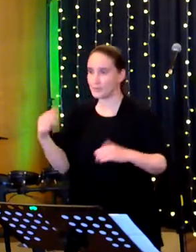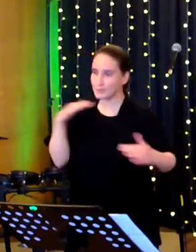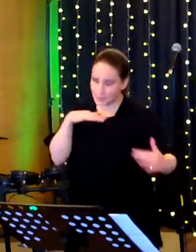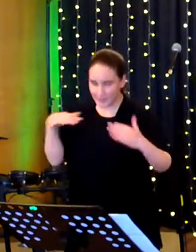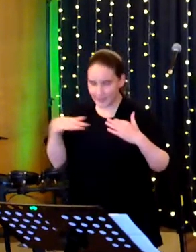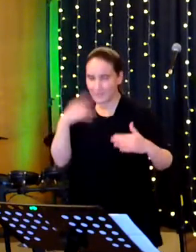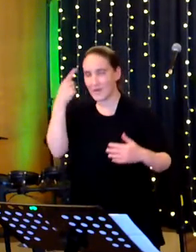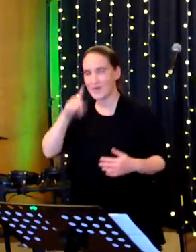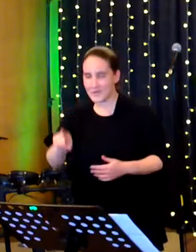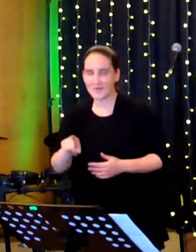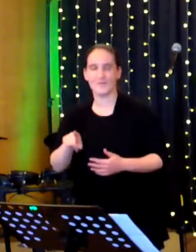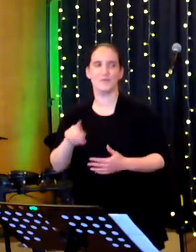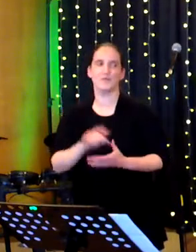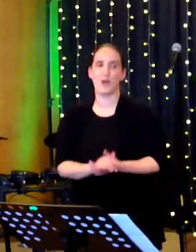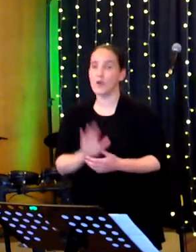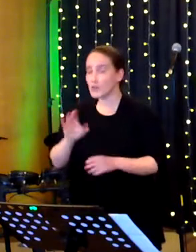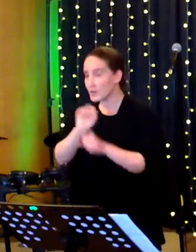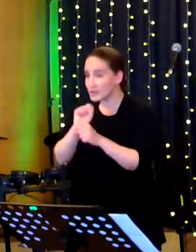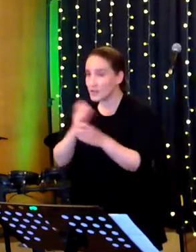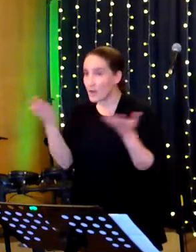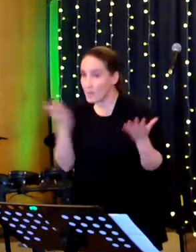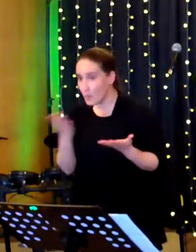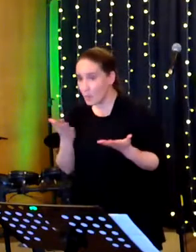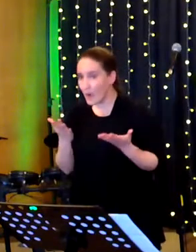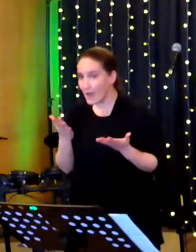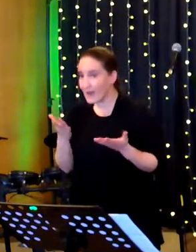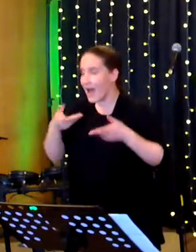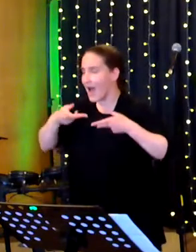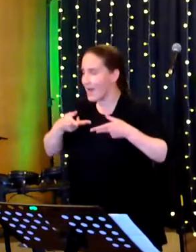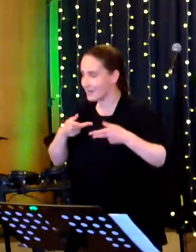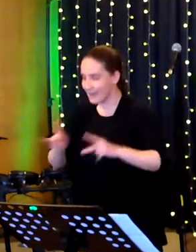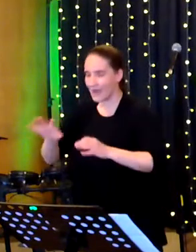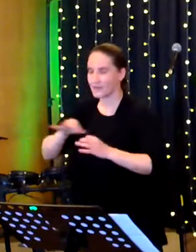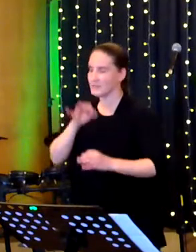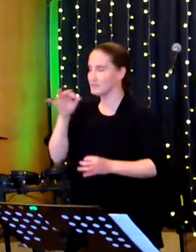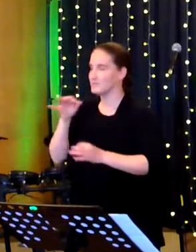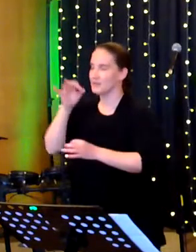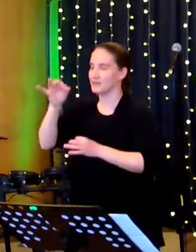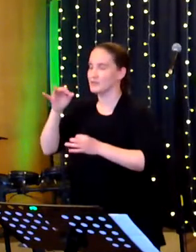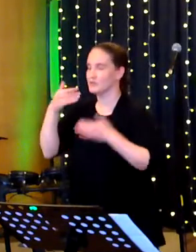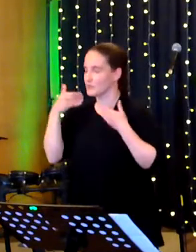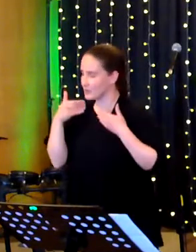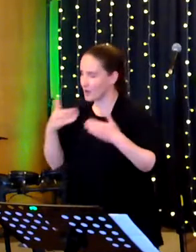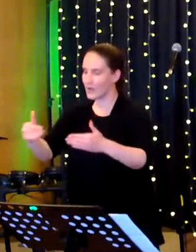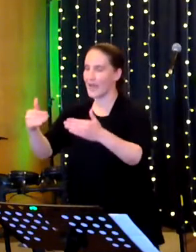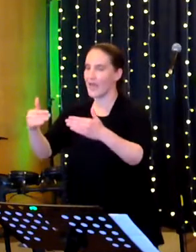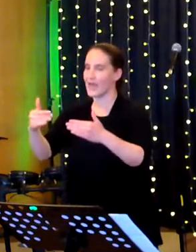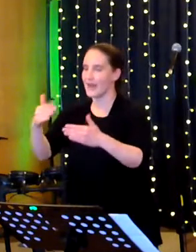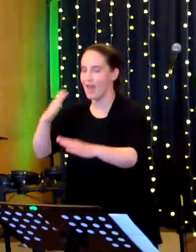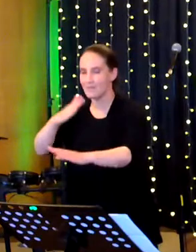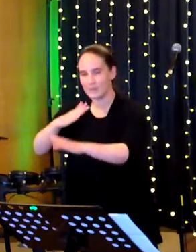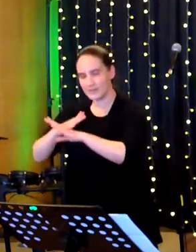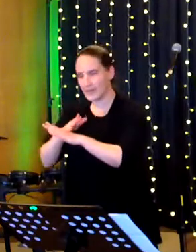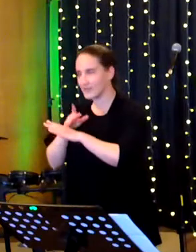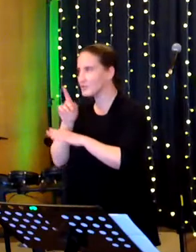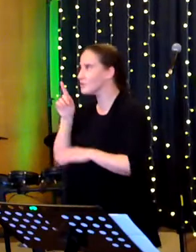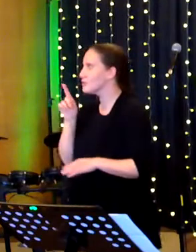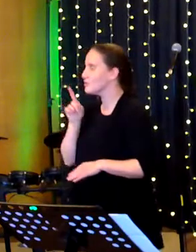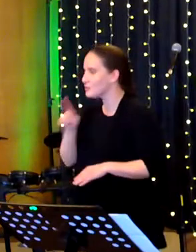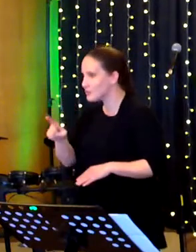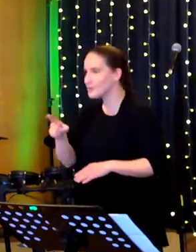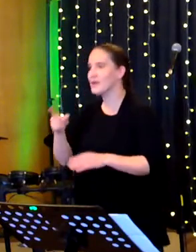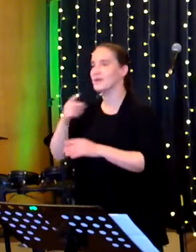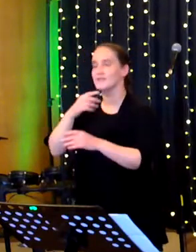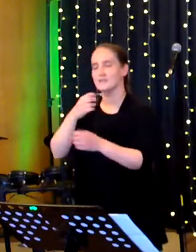is just to get out of the way and let them do their job, and not to put any more obstacles in their way. Don't fall into doubt. Don't